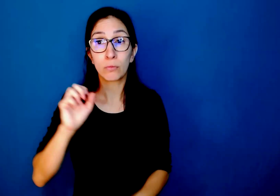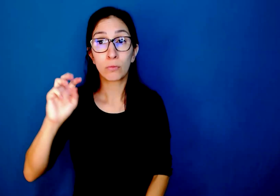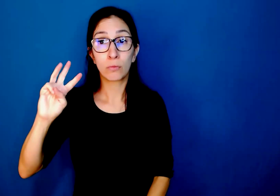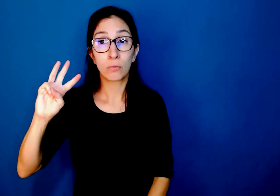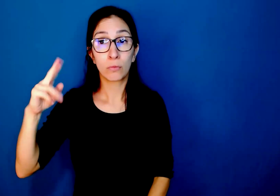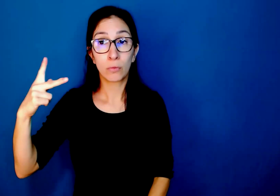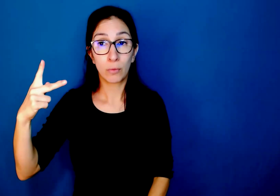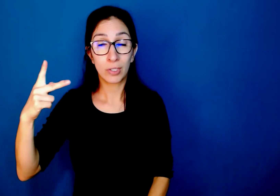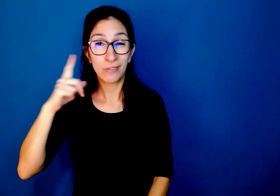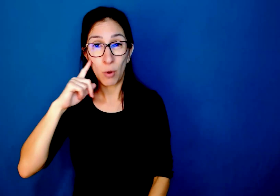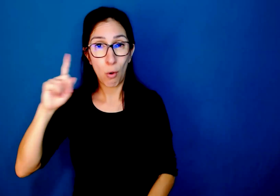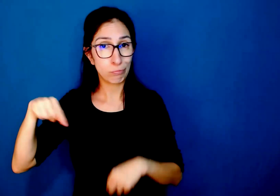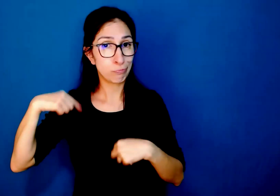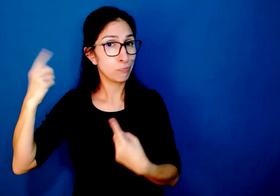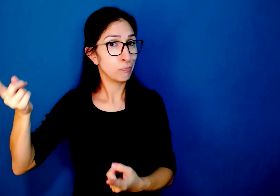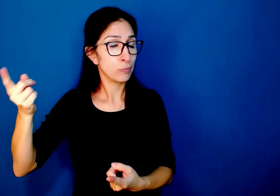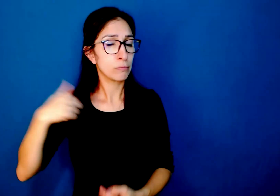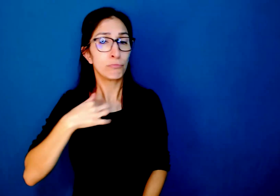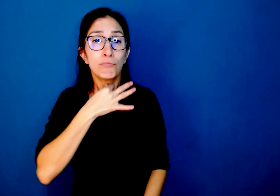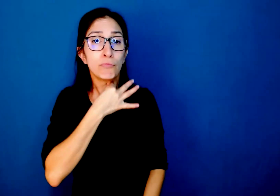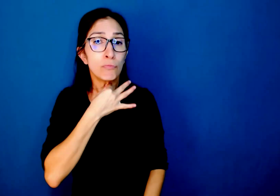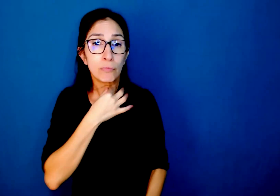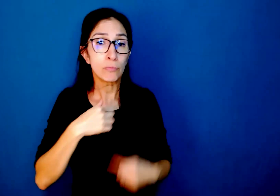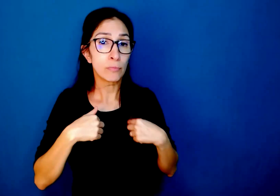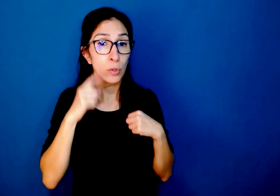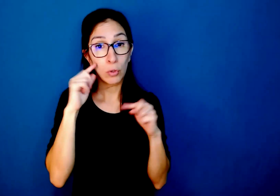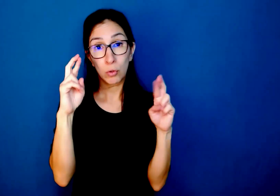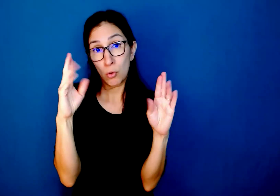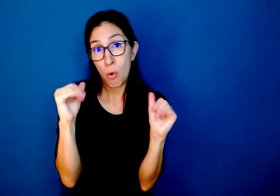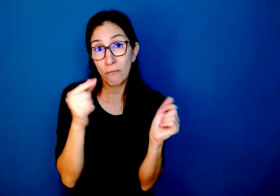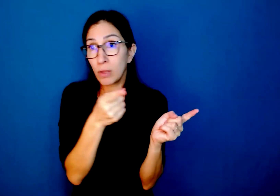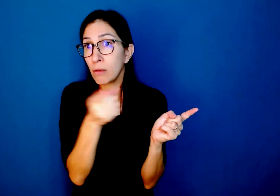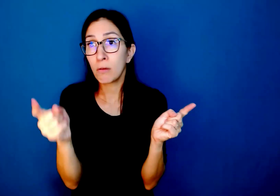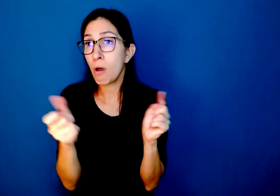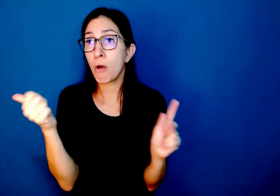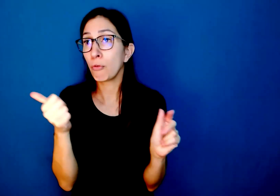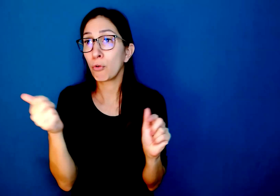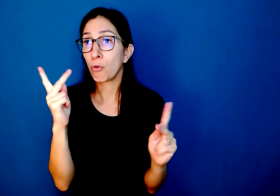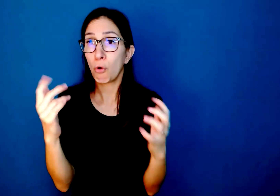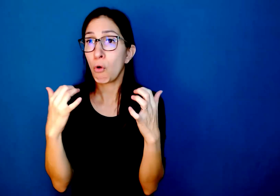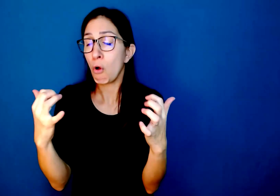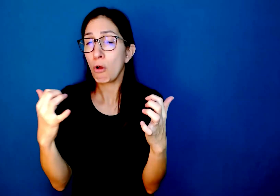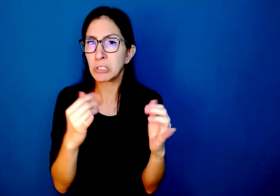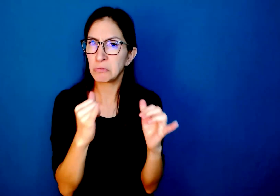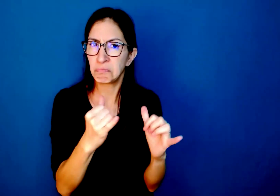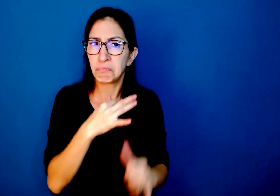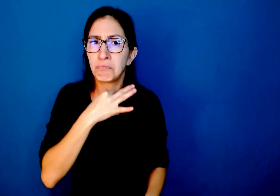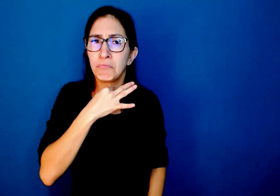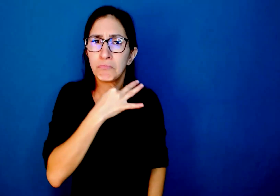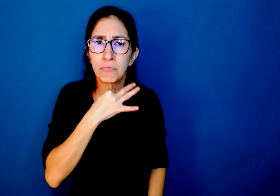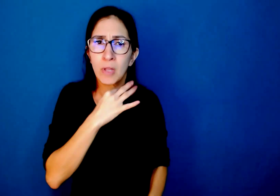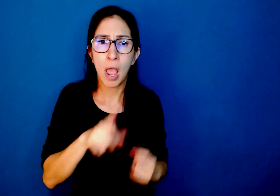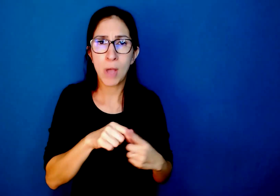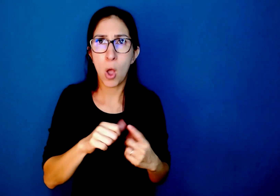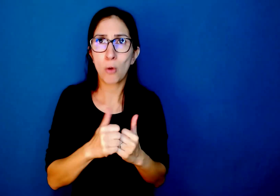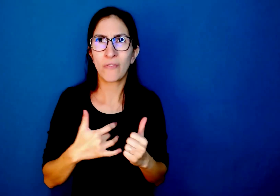while, and I'm just curious, and hopefully some other people in the audience might be curious about this too, how you're feeling about the general direction of the